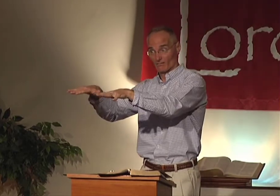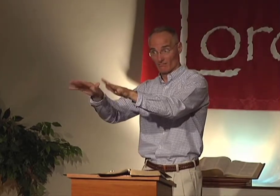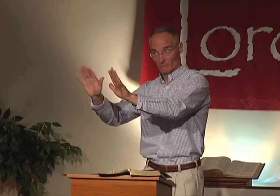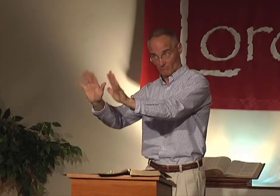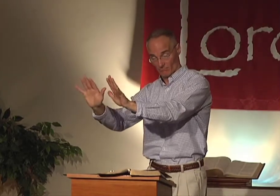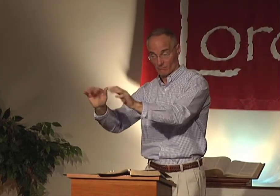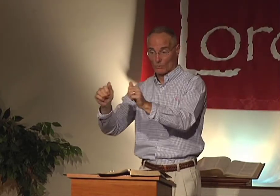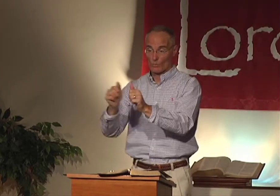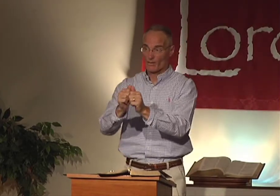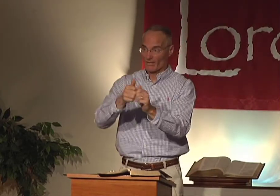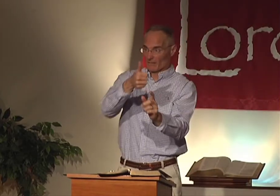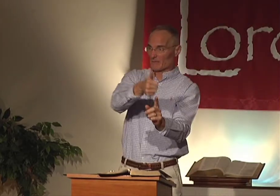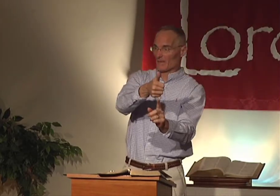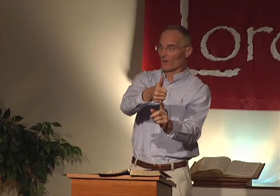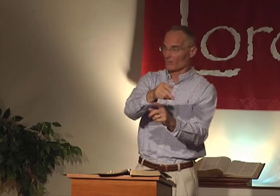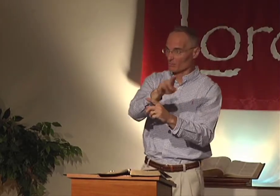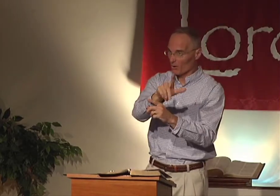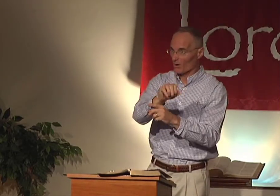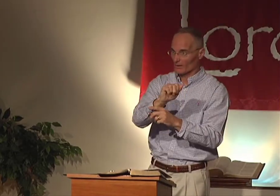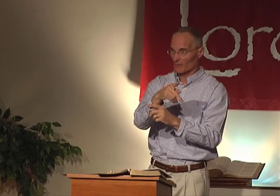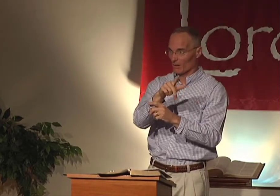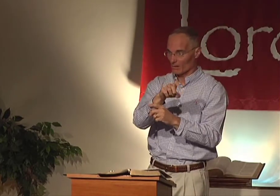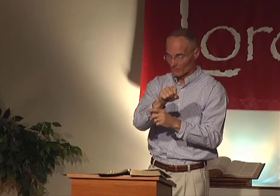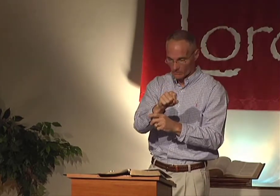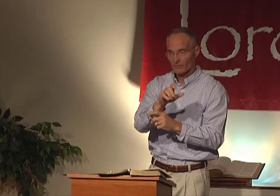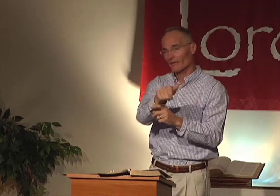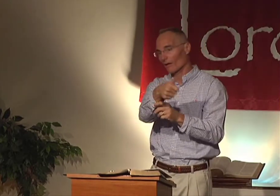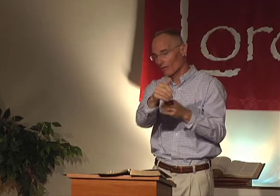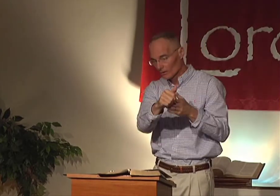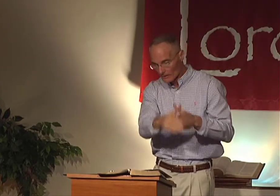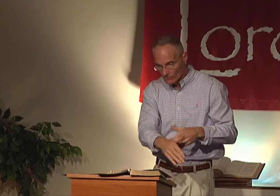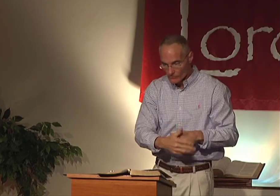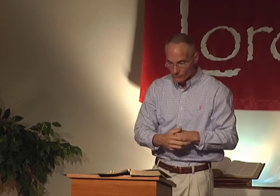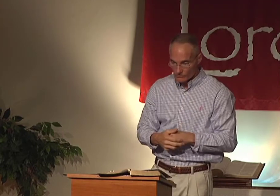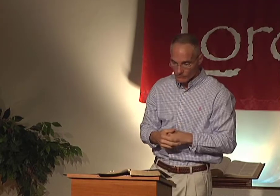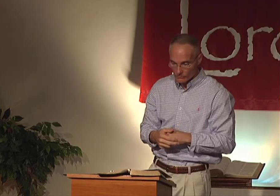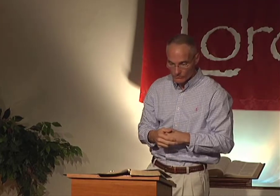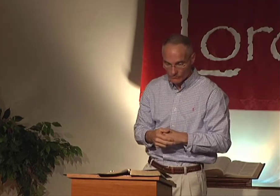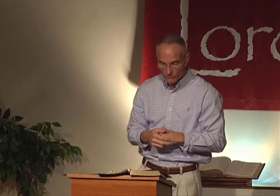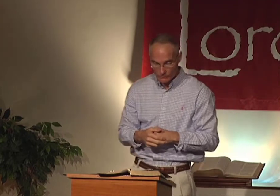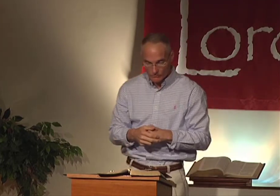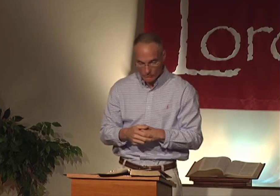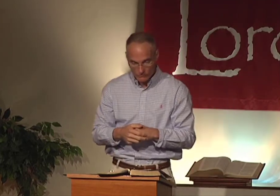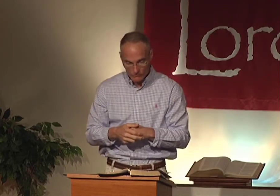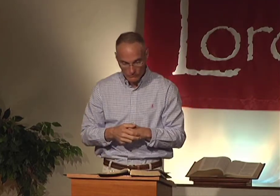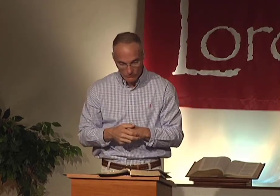church at Corinth, with himself as an apostle and the other apostles.